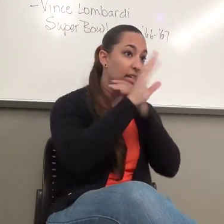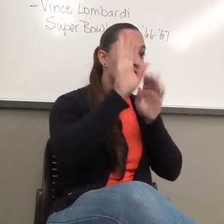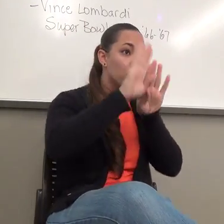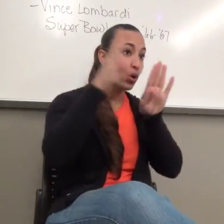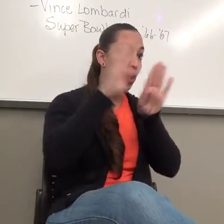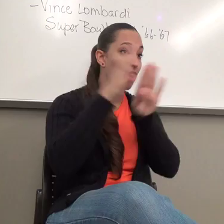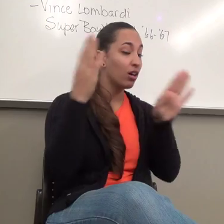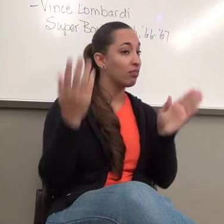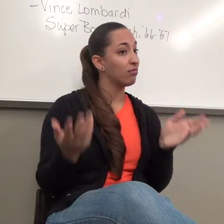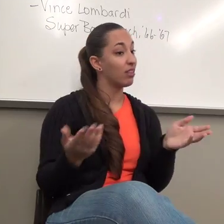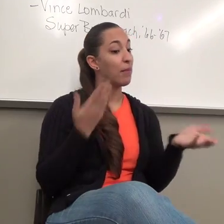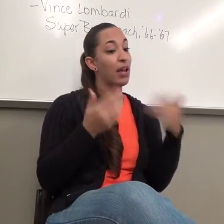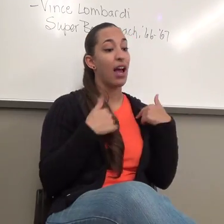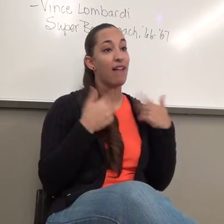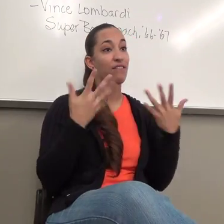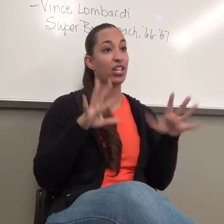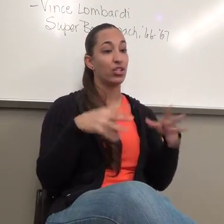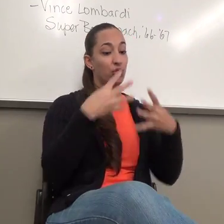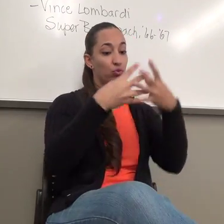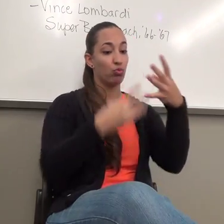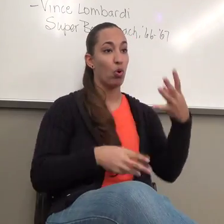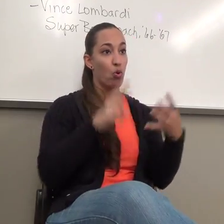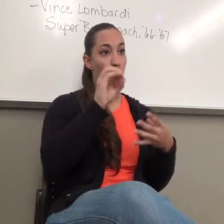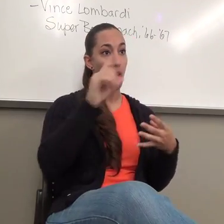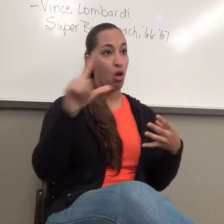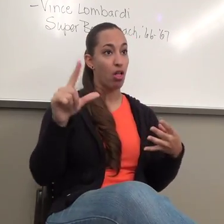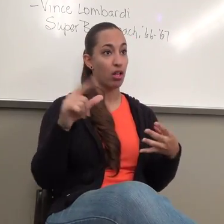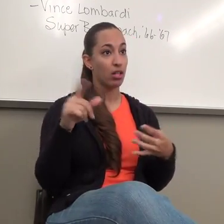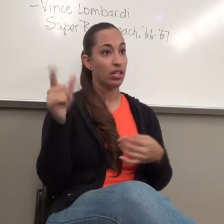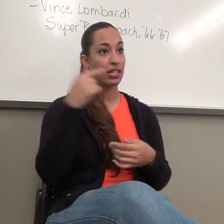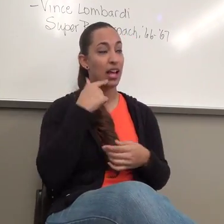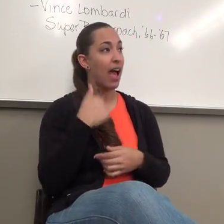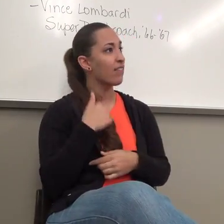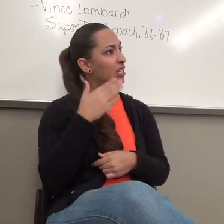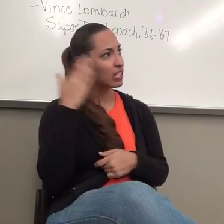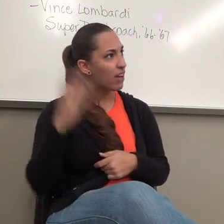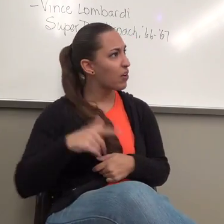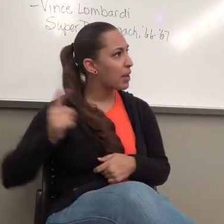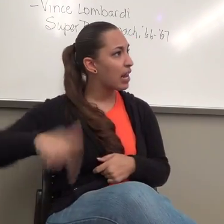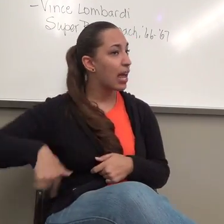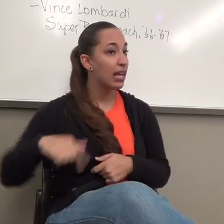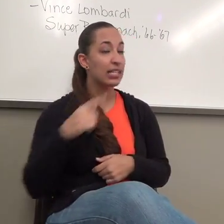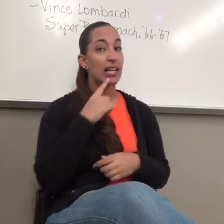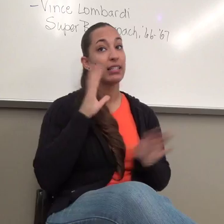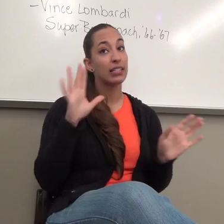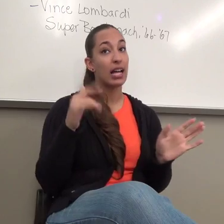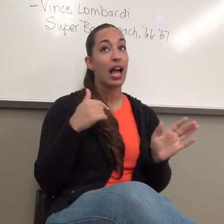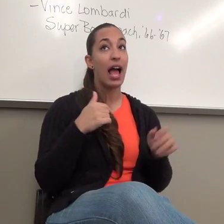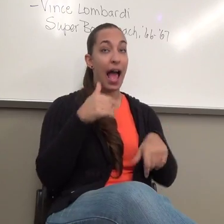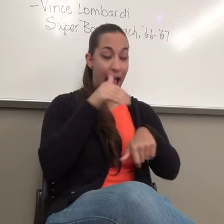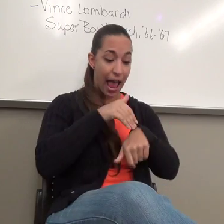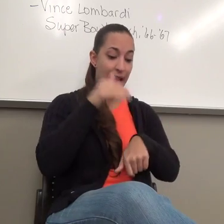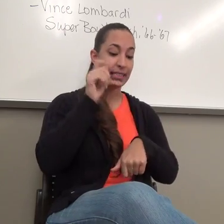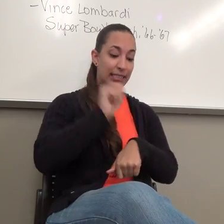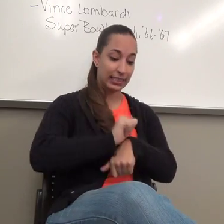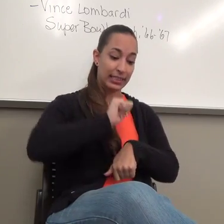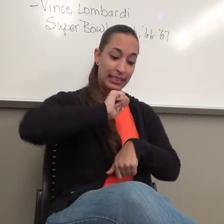Okay, a lot of people argue with me about that. They say, I've never been late. And I say, you know what, I take roll at 10. If you're